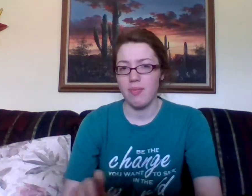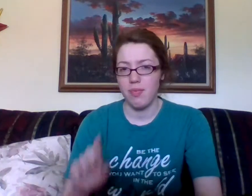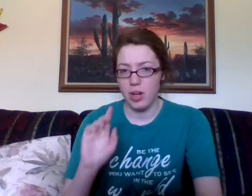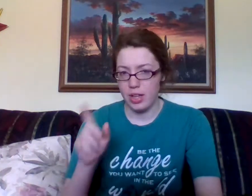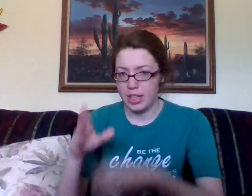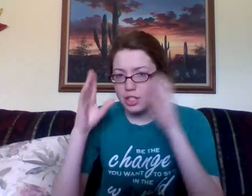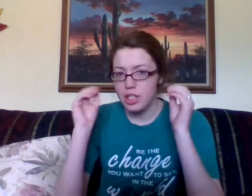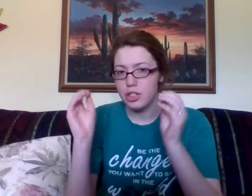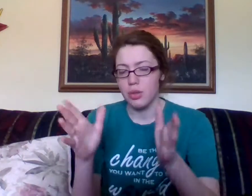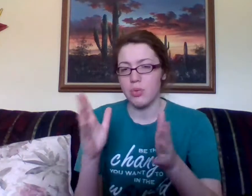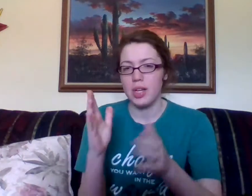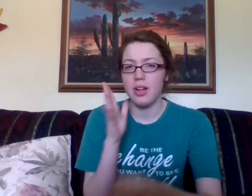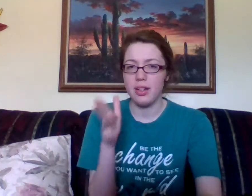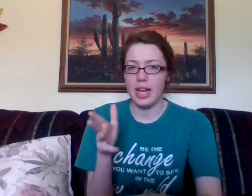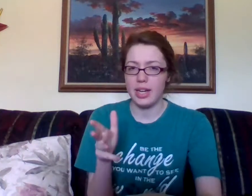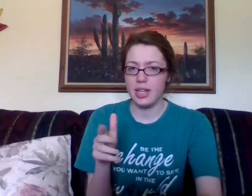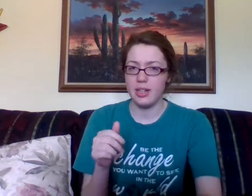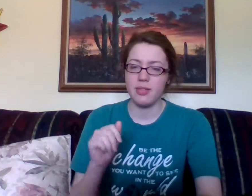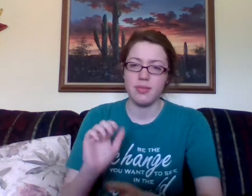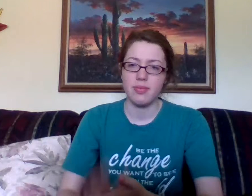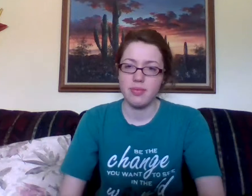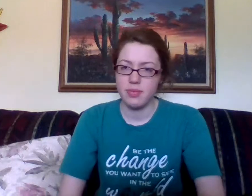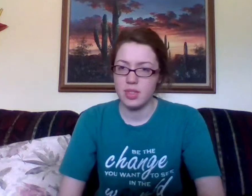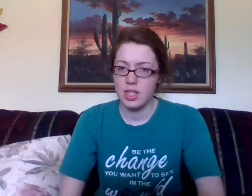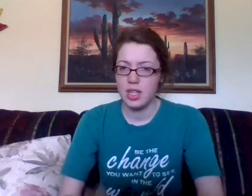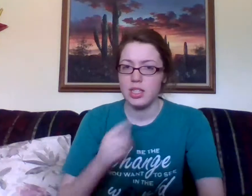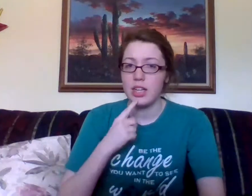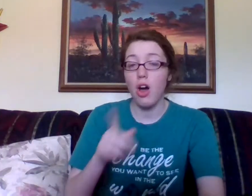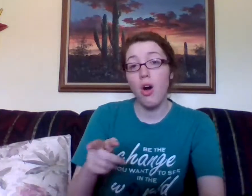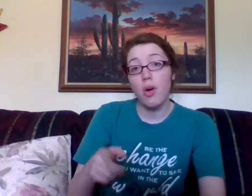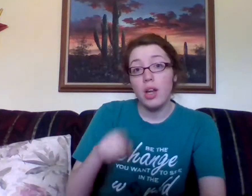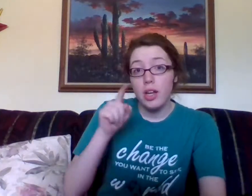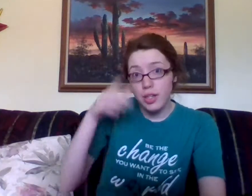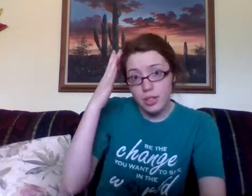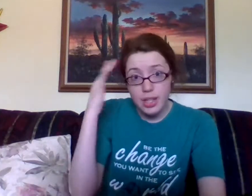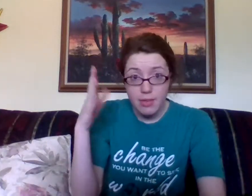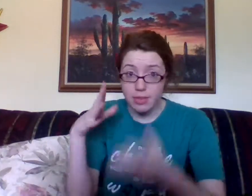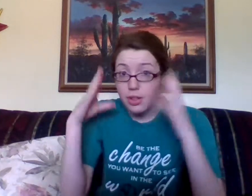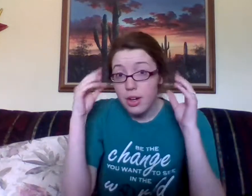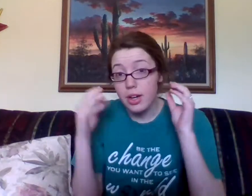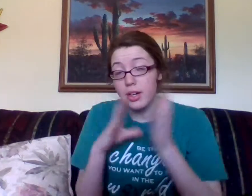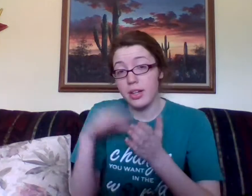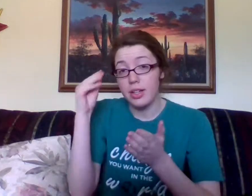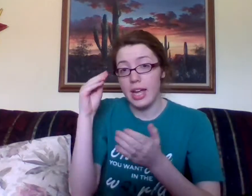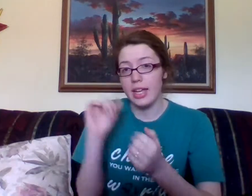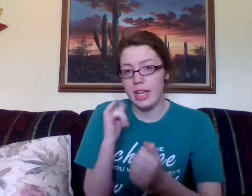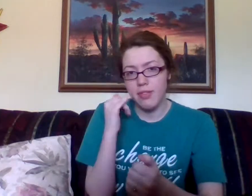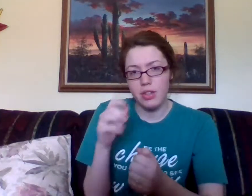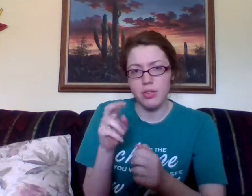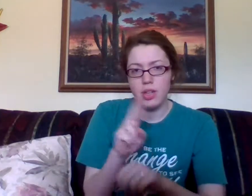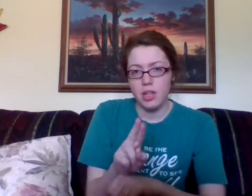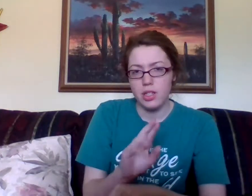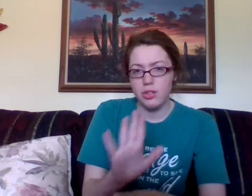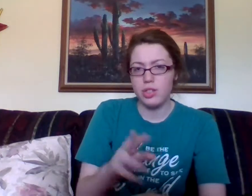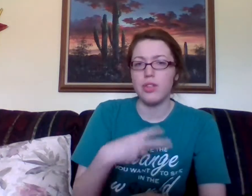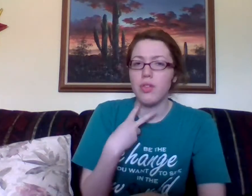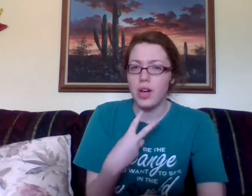where like the teacher will like tell you, oh, you'll never learn like if you use your